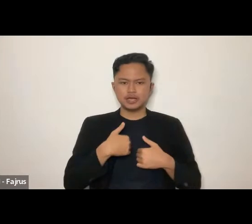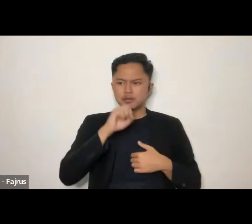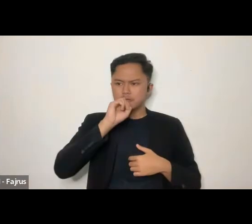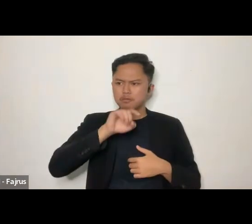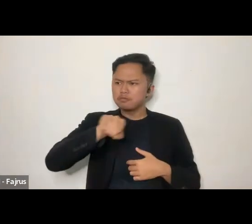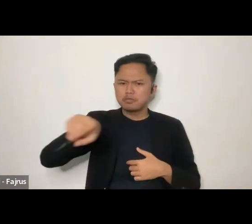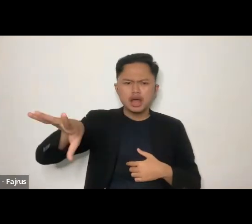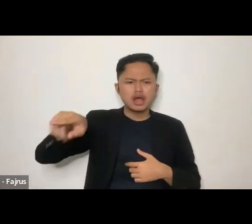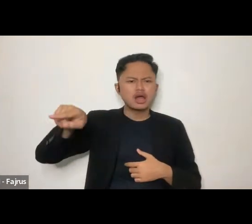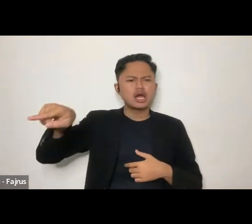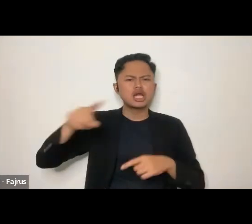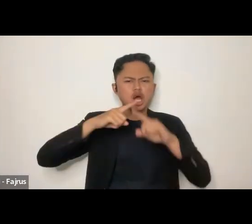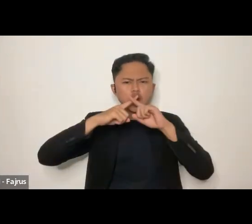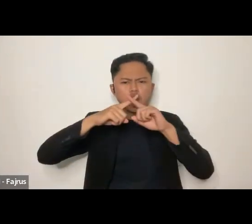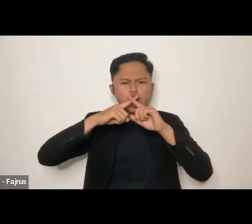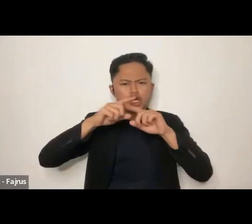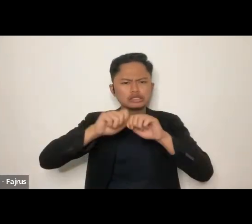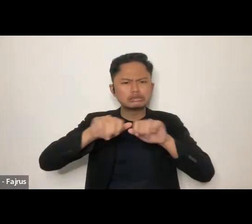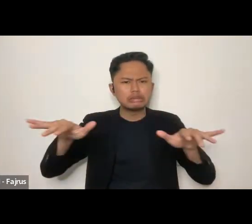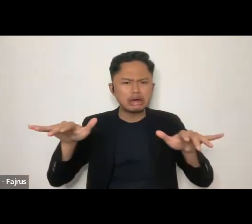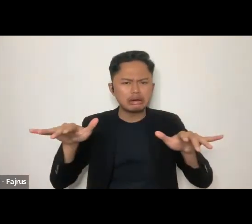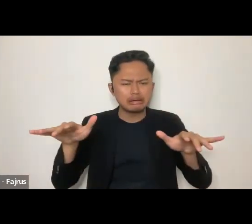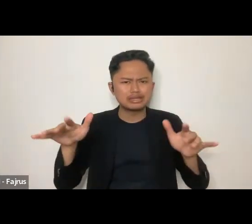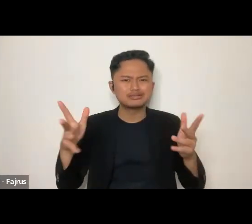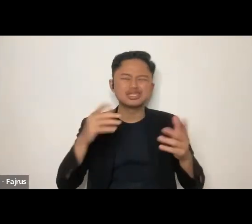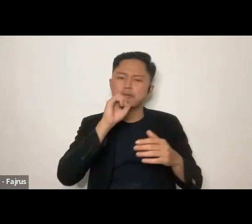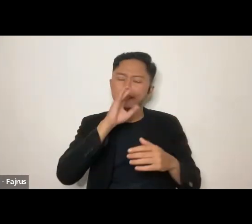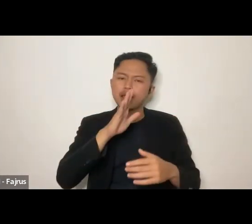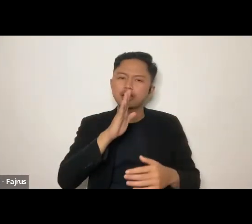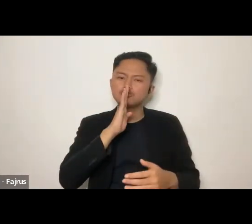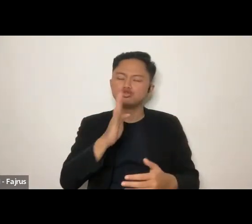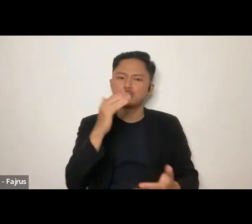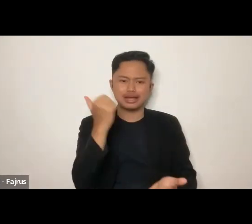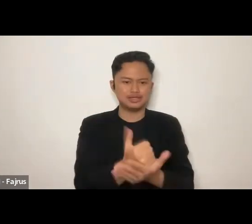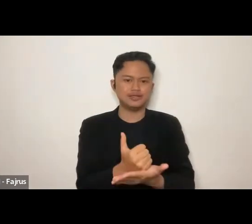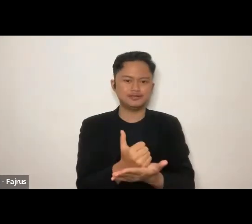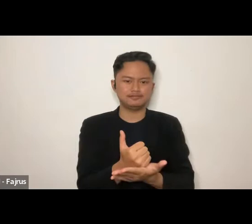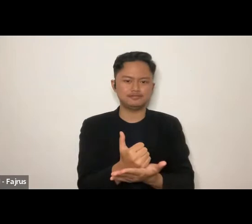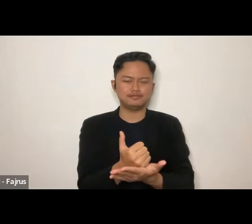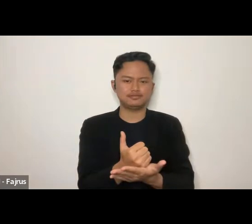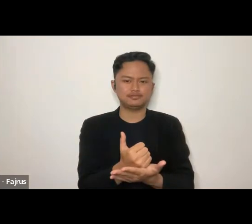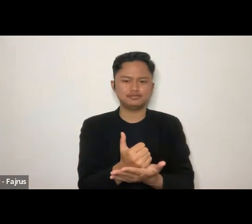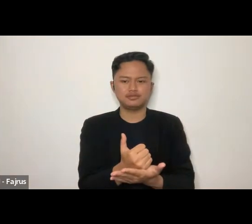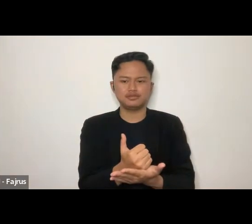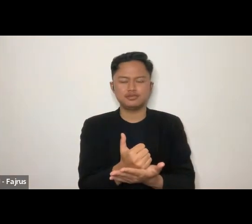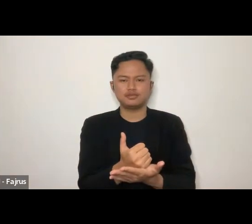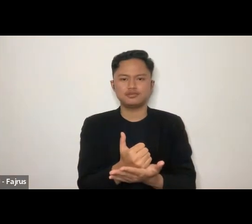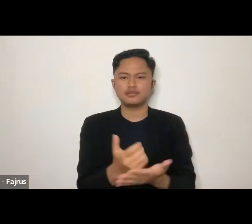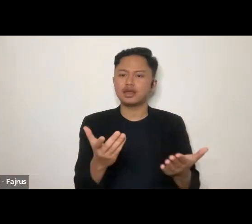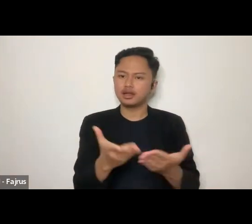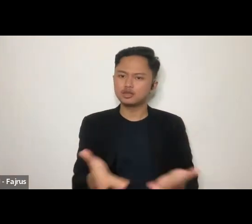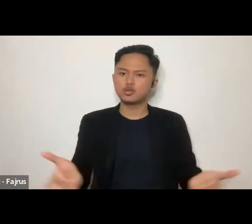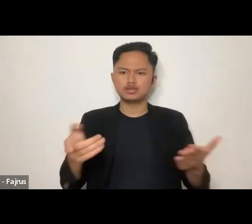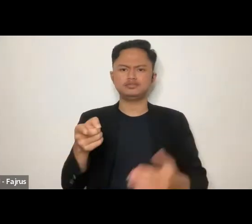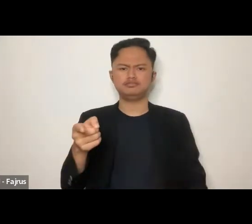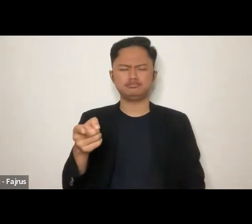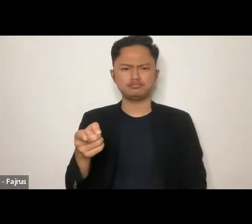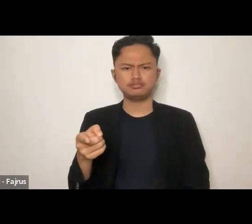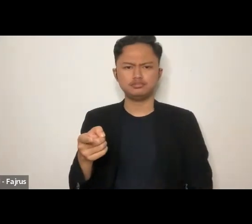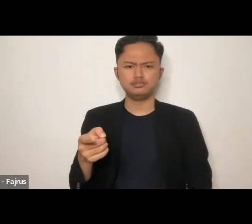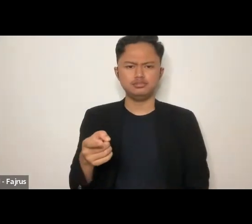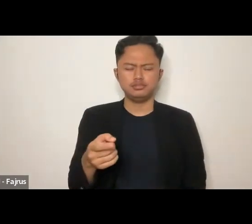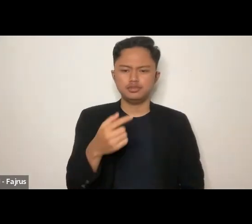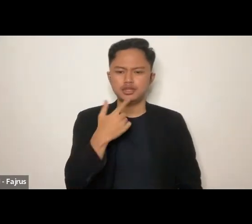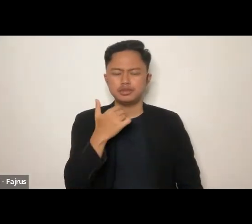hoaxes, I'm talking about the truth. I'm talking about the things that is happening. I'm talking about